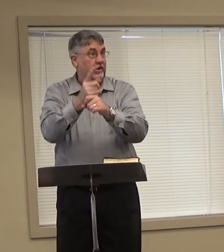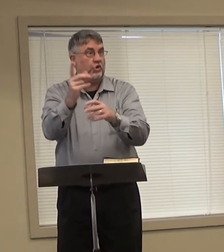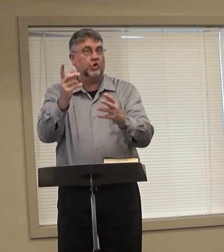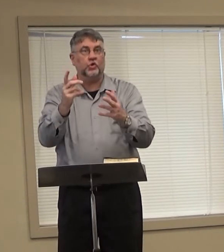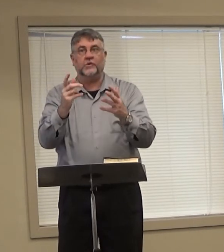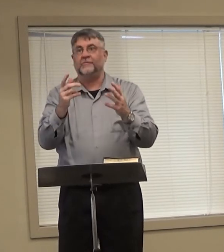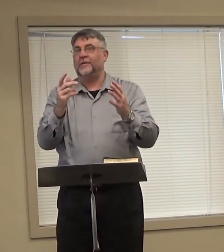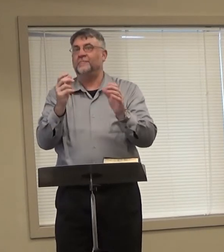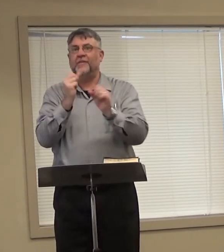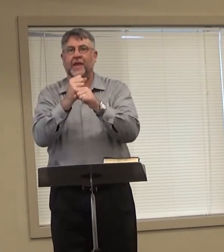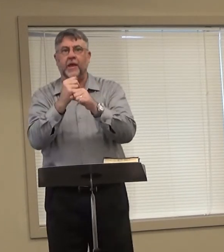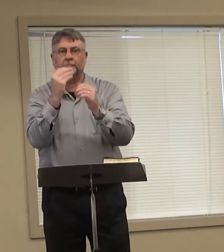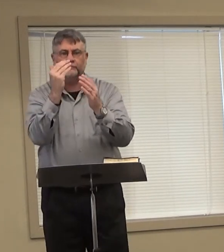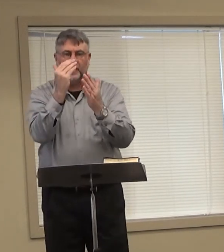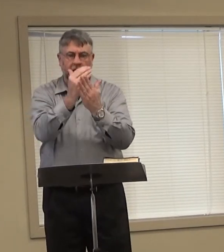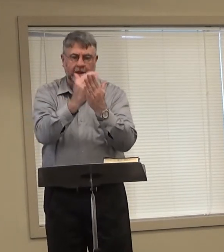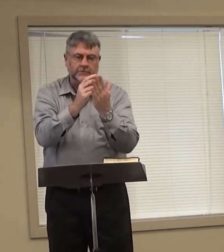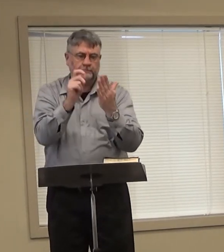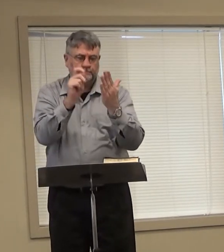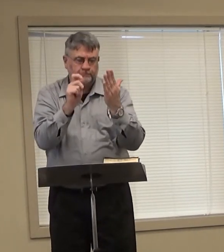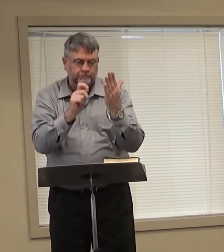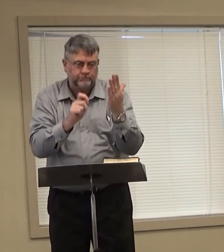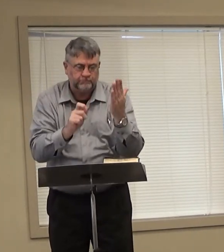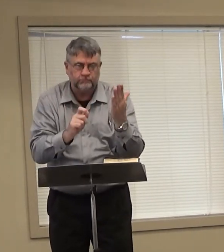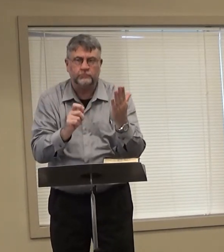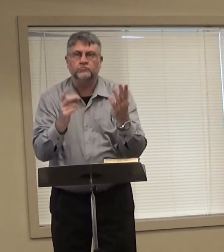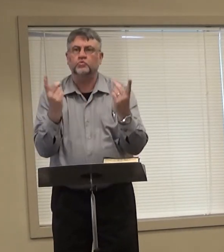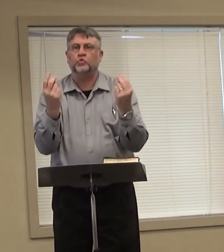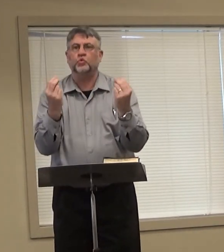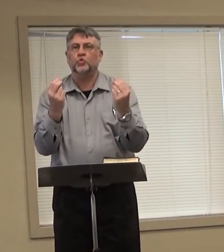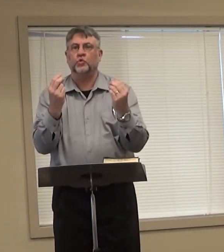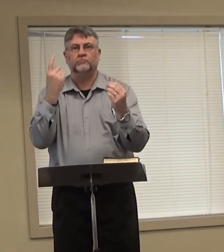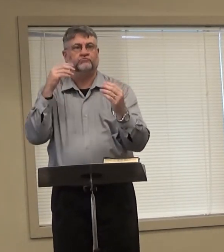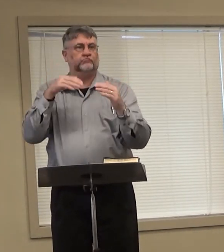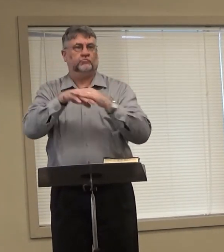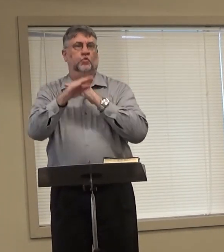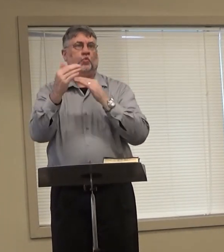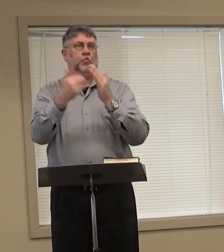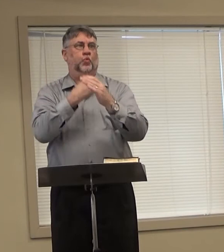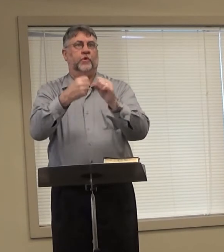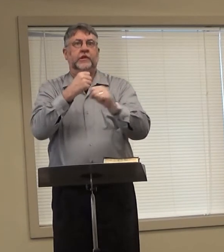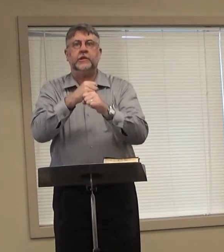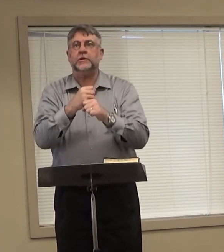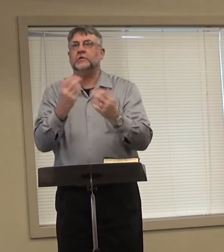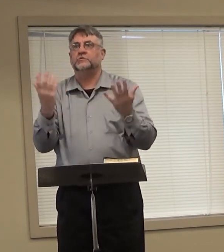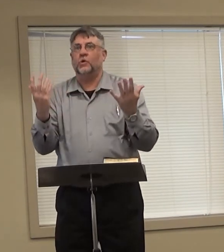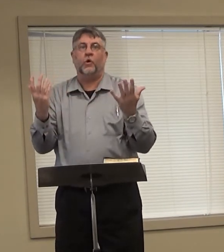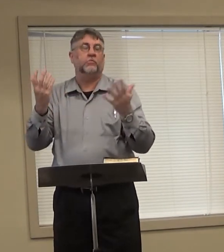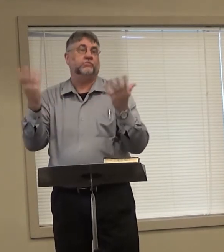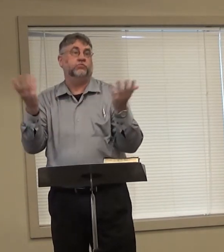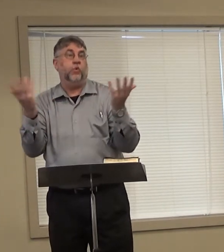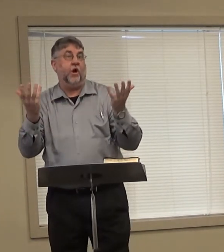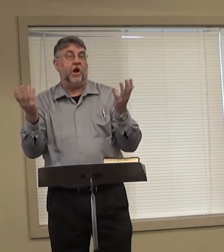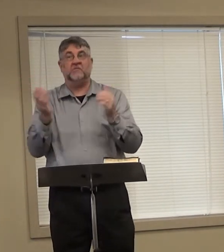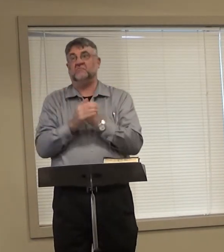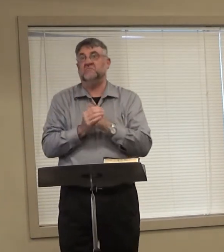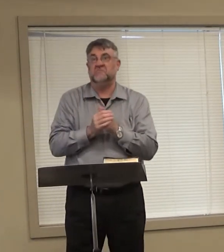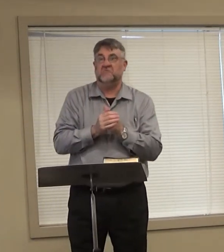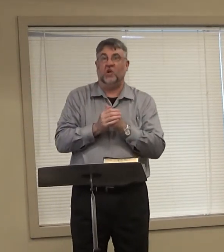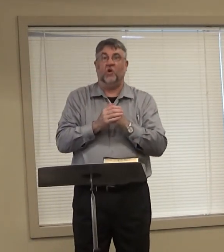So every year, we make these resolutions, and we write them down and have promises that we make with ourselves